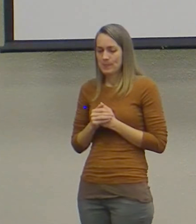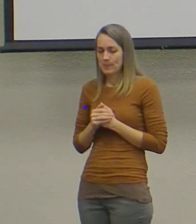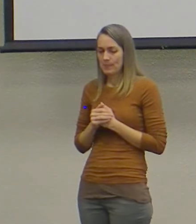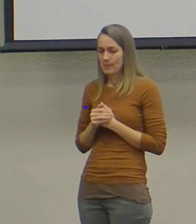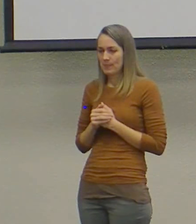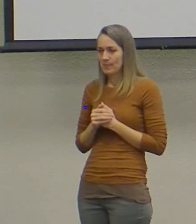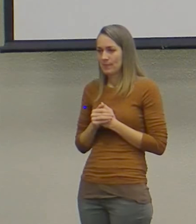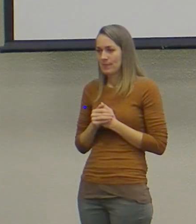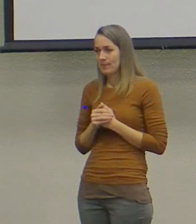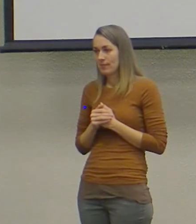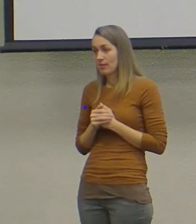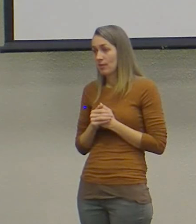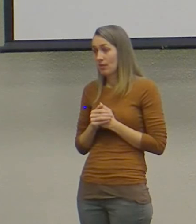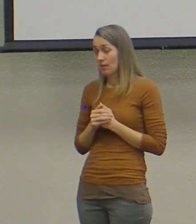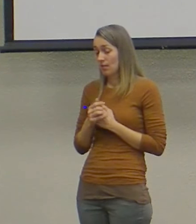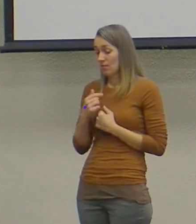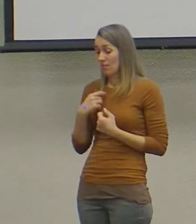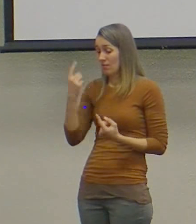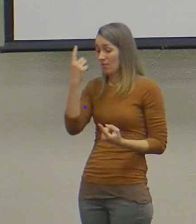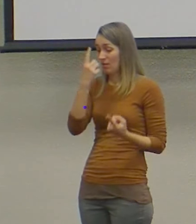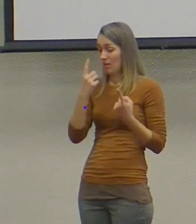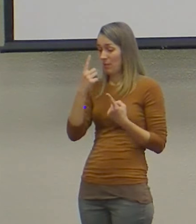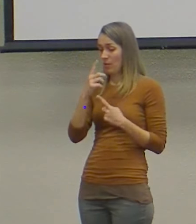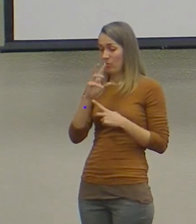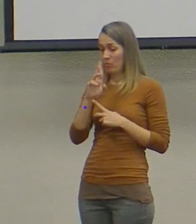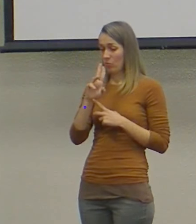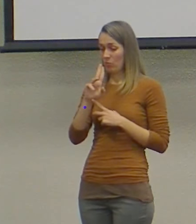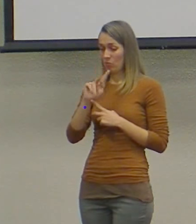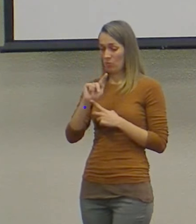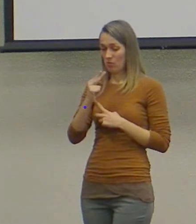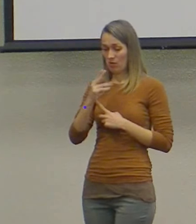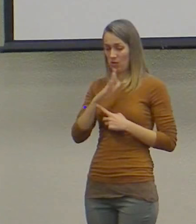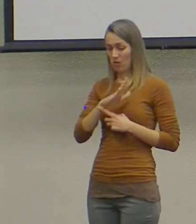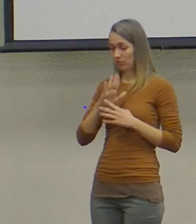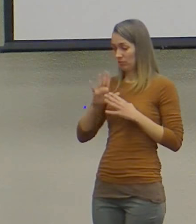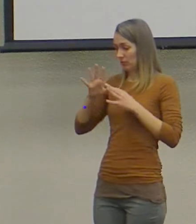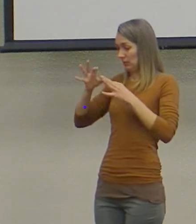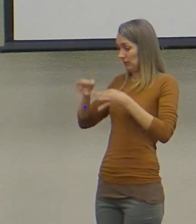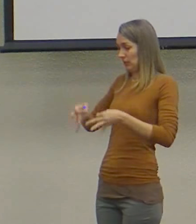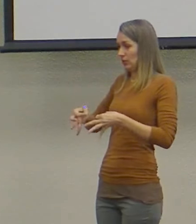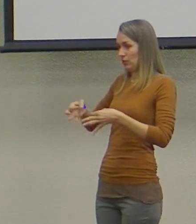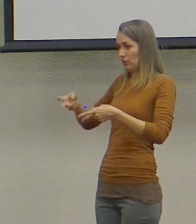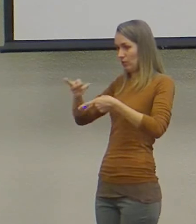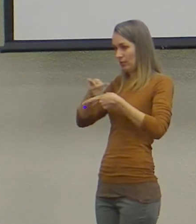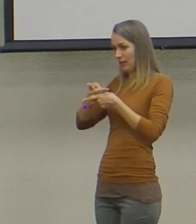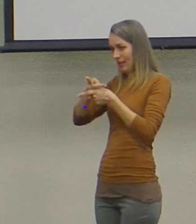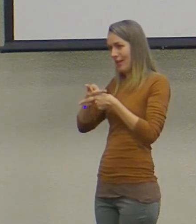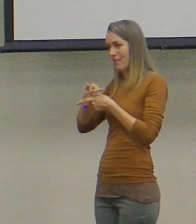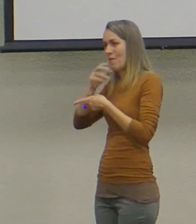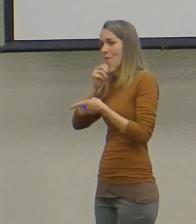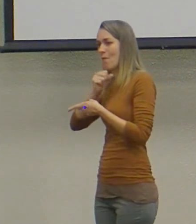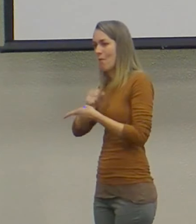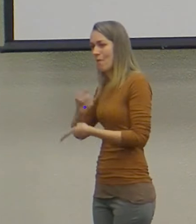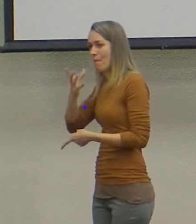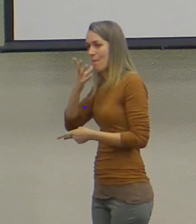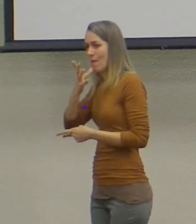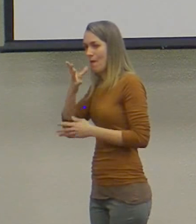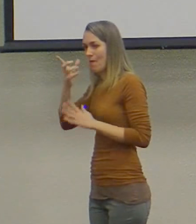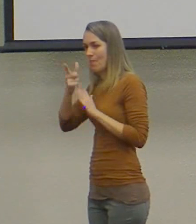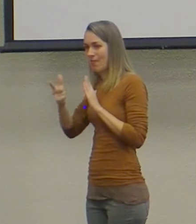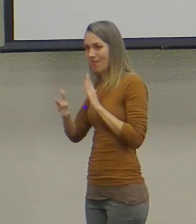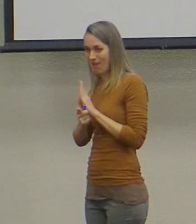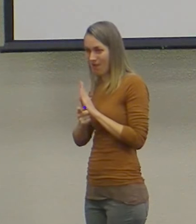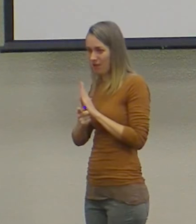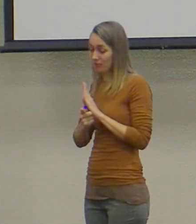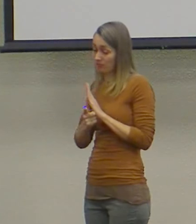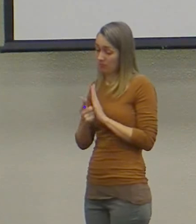You know, I think about Ruth's decision to care for her aging mother-in-law. Now, I can speak